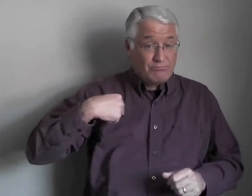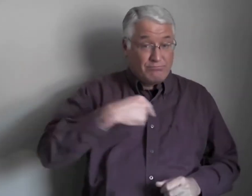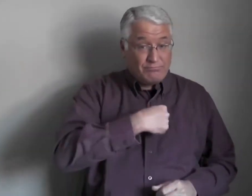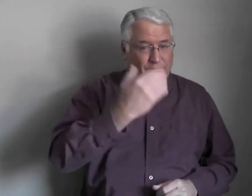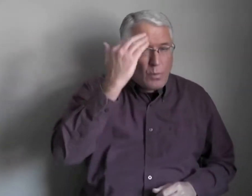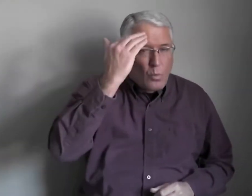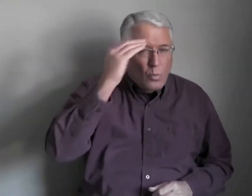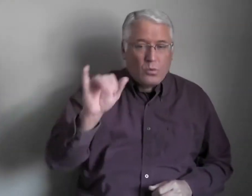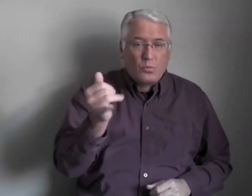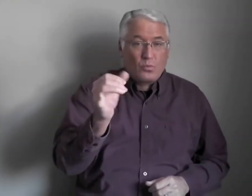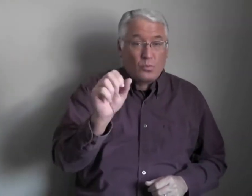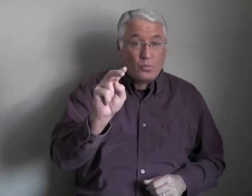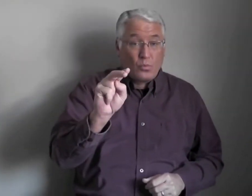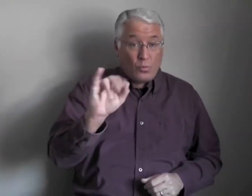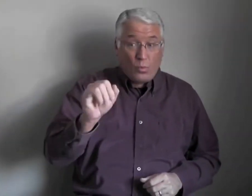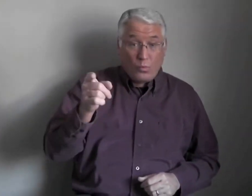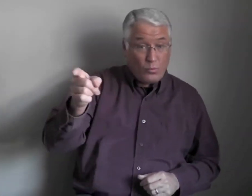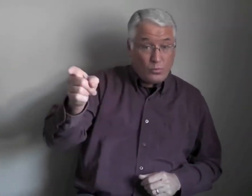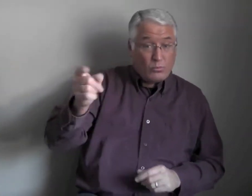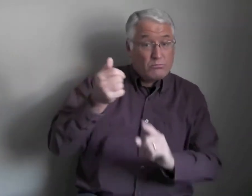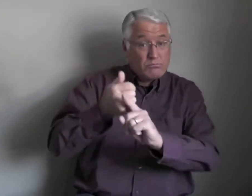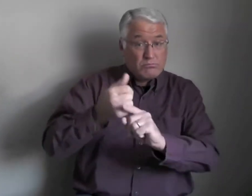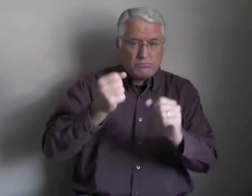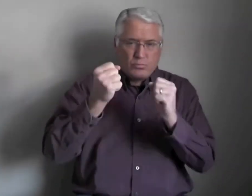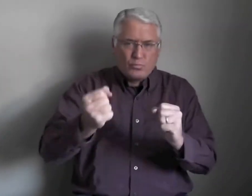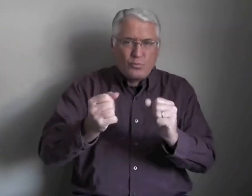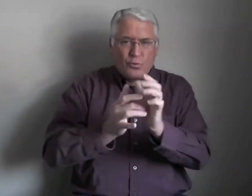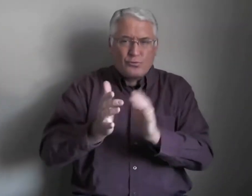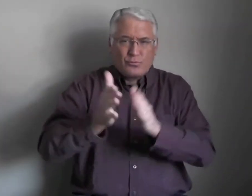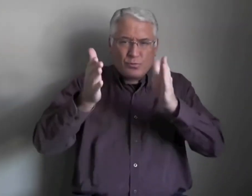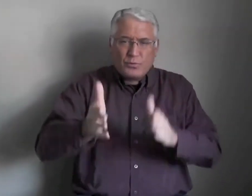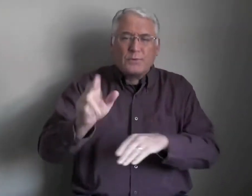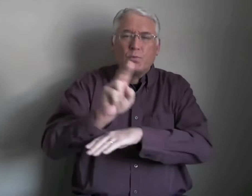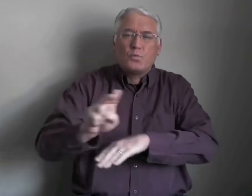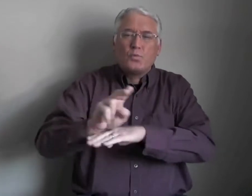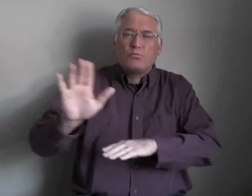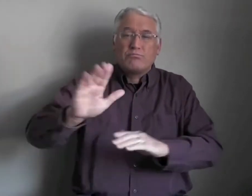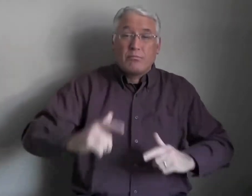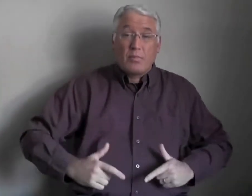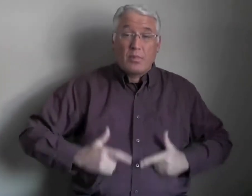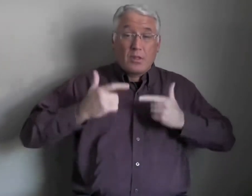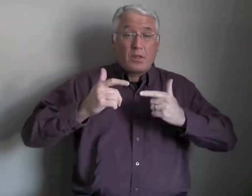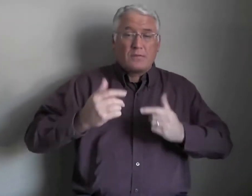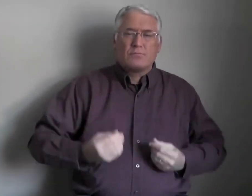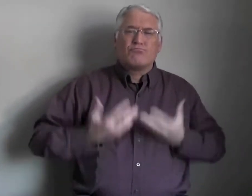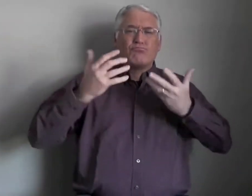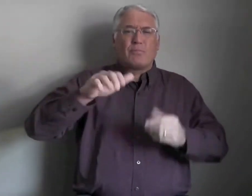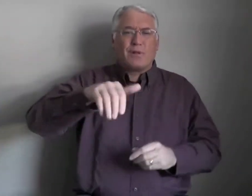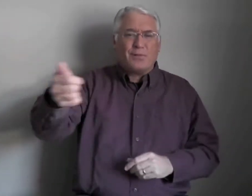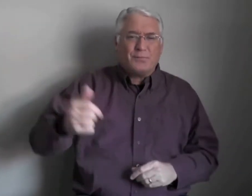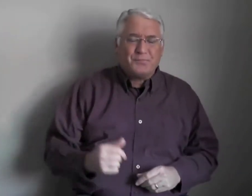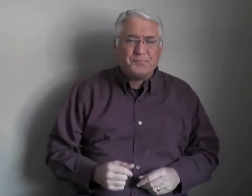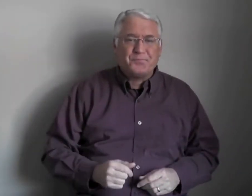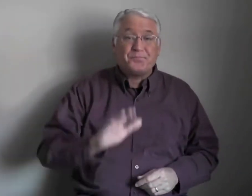Most of us know about Joni, and that she is a very strong Christian who uses her life to inspire